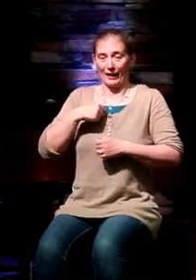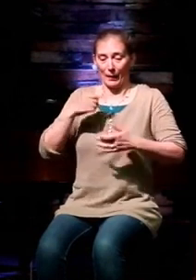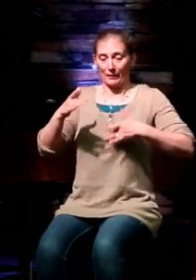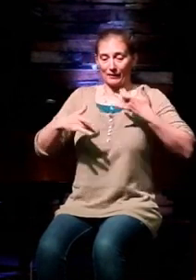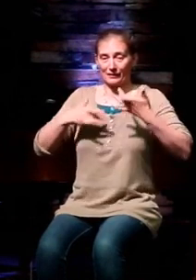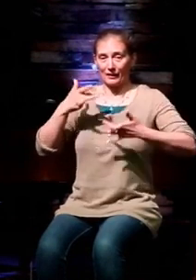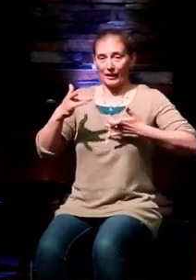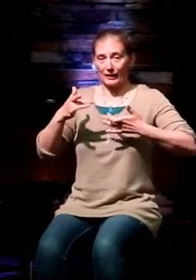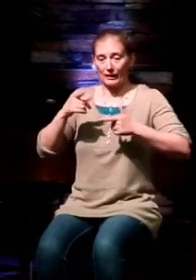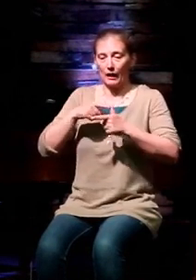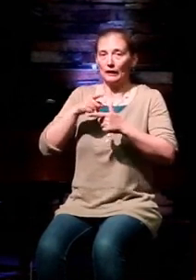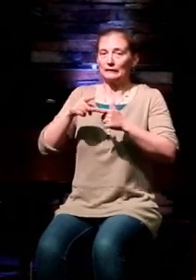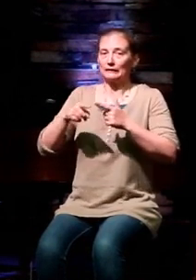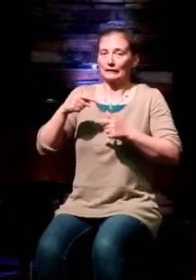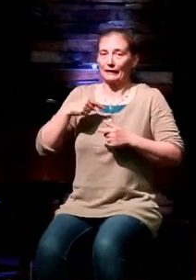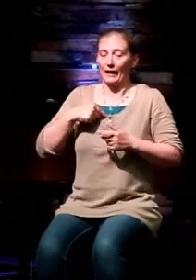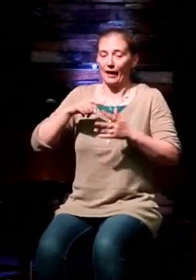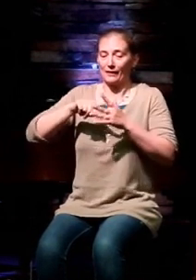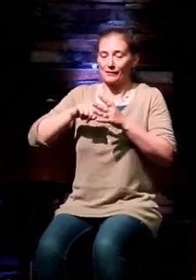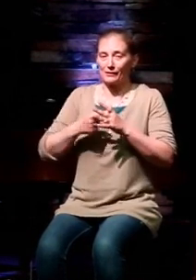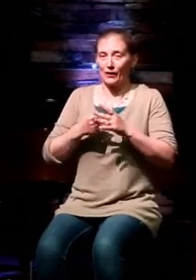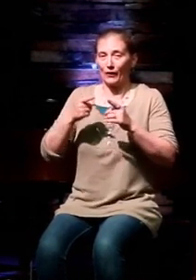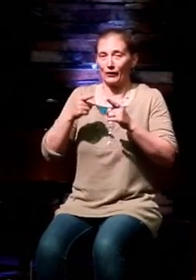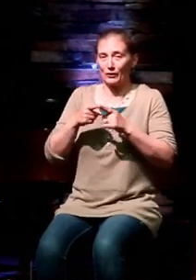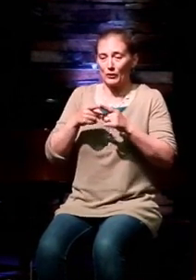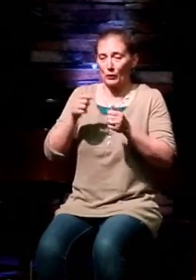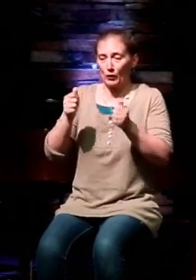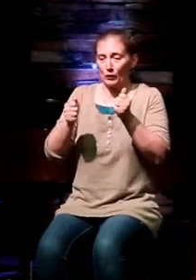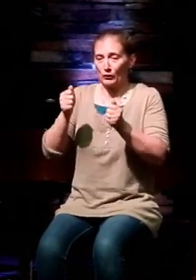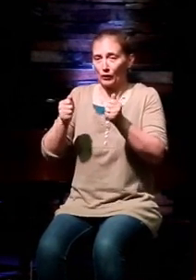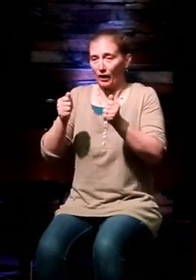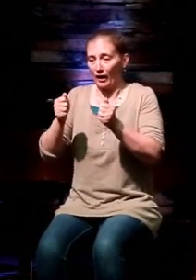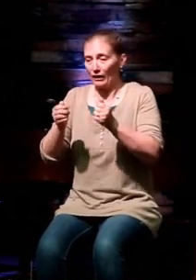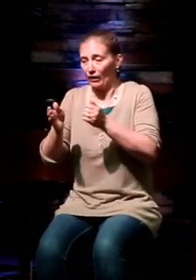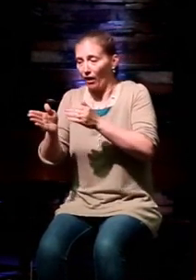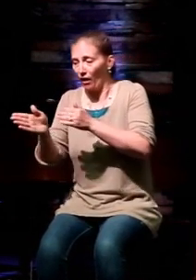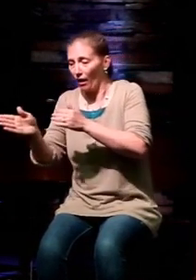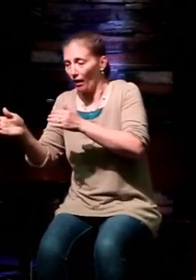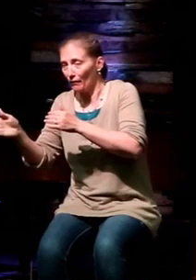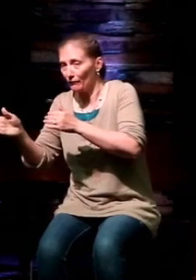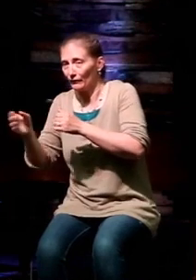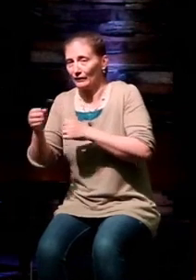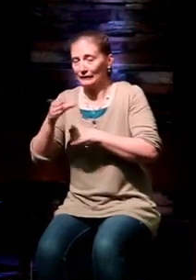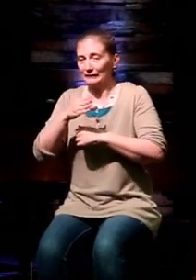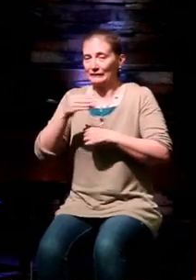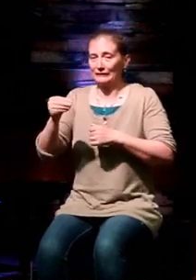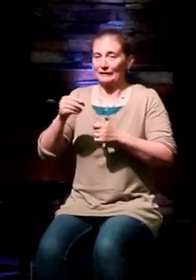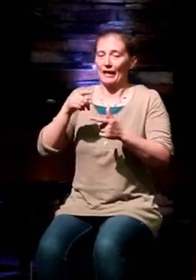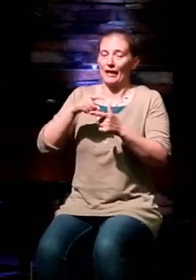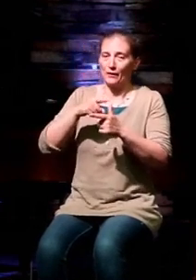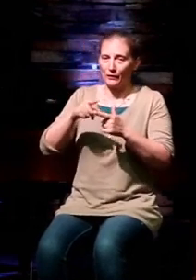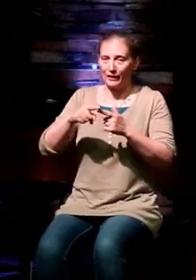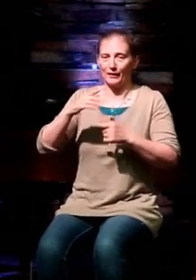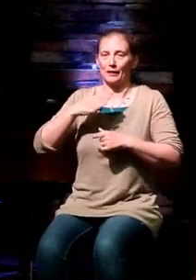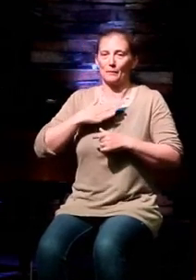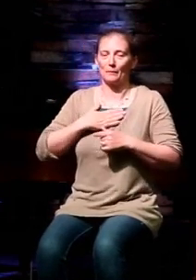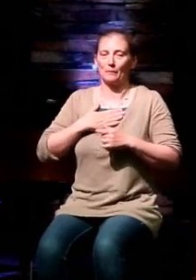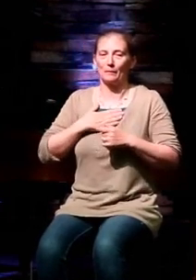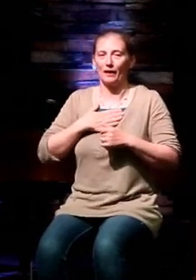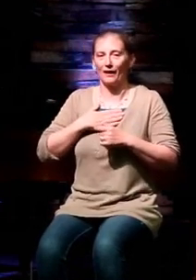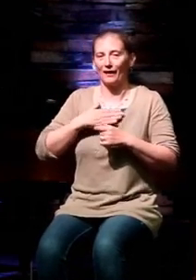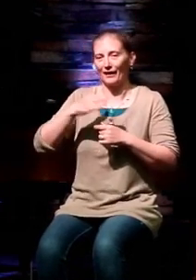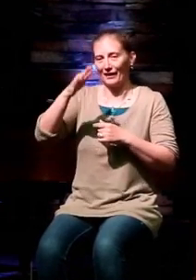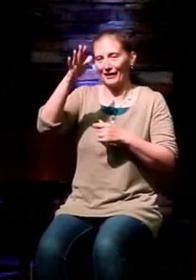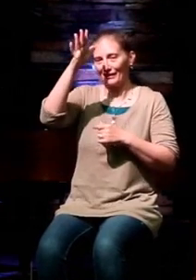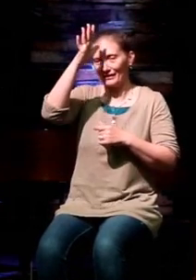start veering off toward the ditch, or I start veering off toward the center line. And then what do dads do, if you remember? They move their big knee